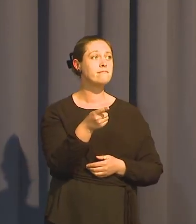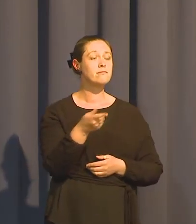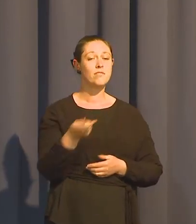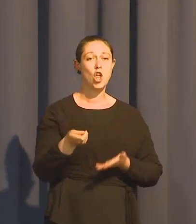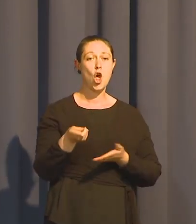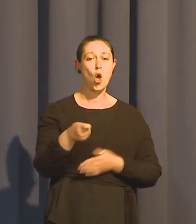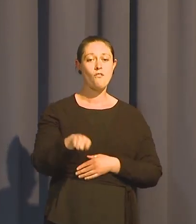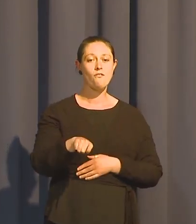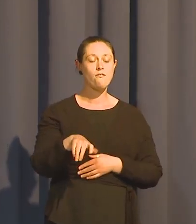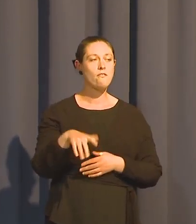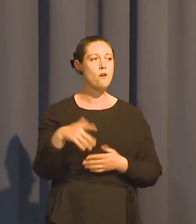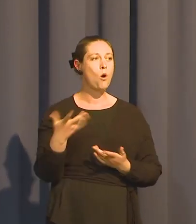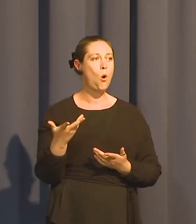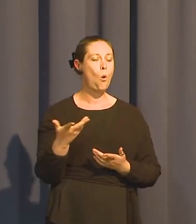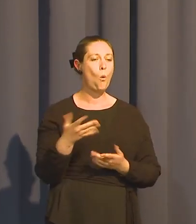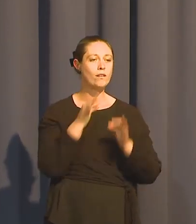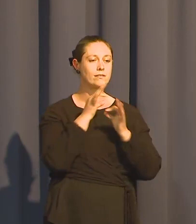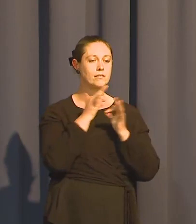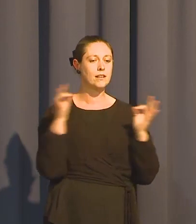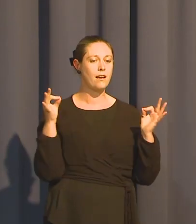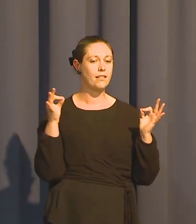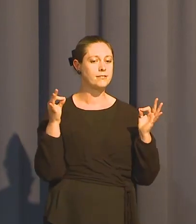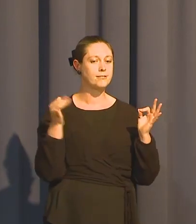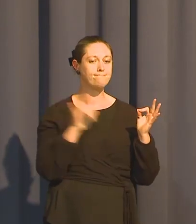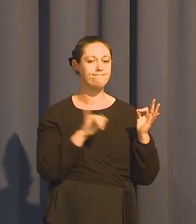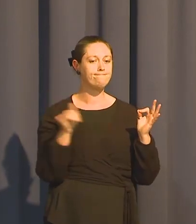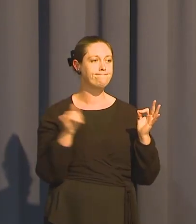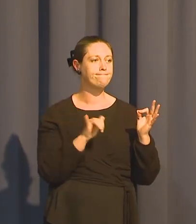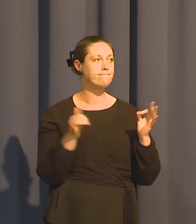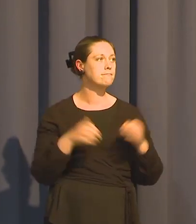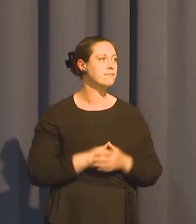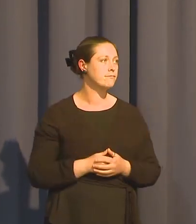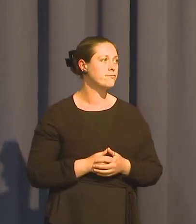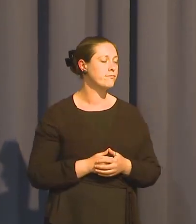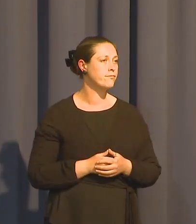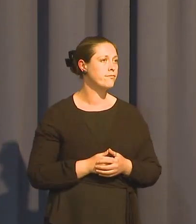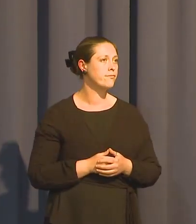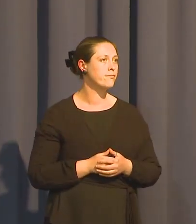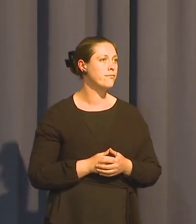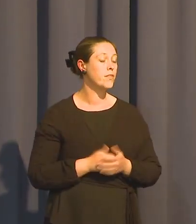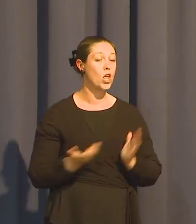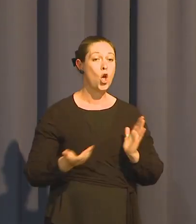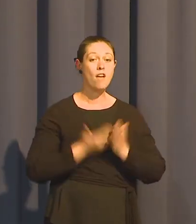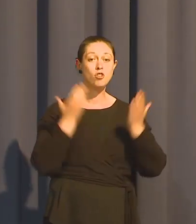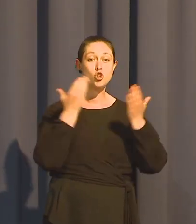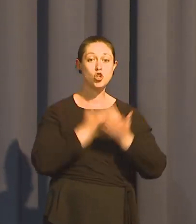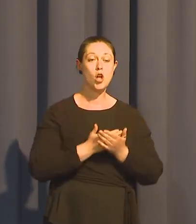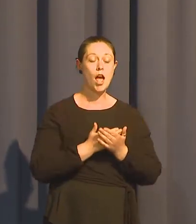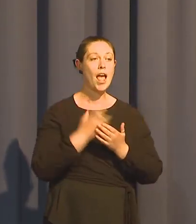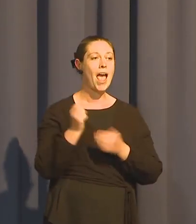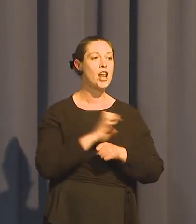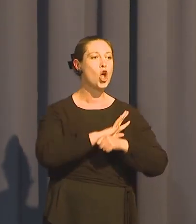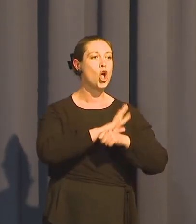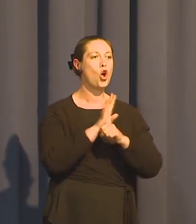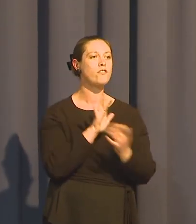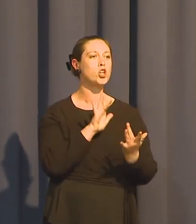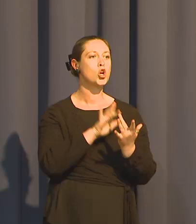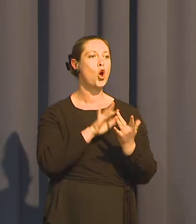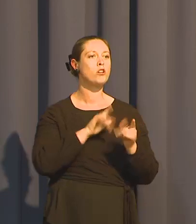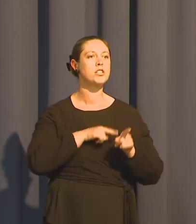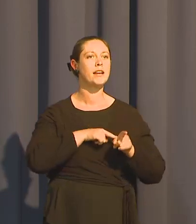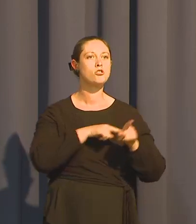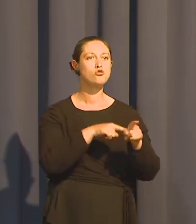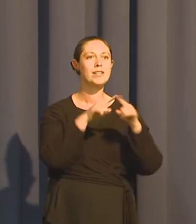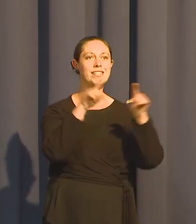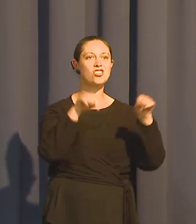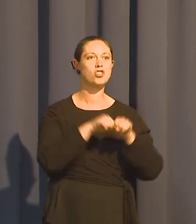switch it off or put it on silent? As you came in this evening, we had COVID contact tracing sheets on the